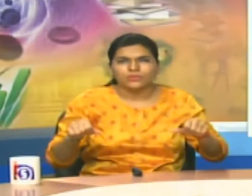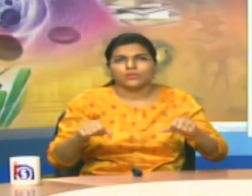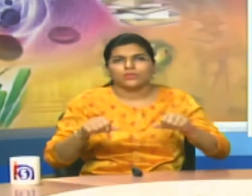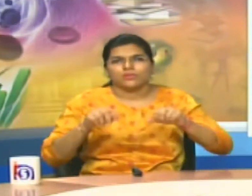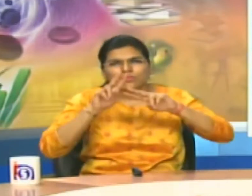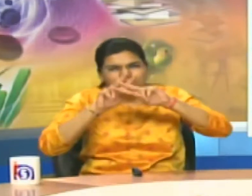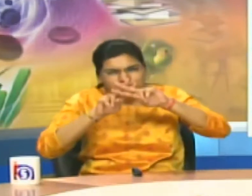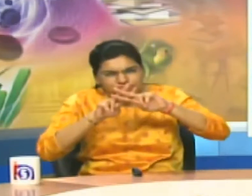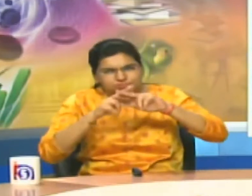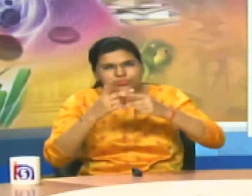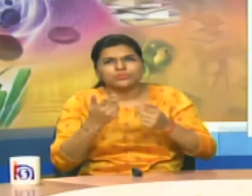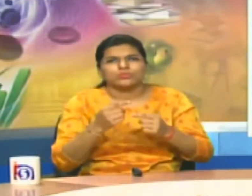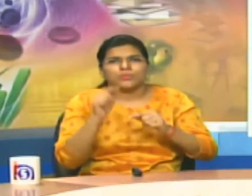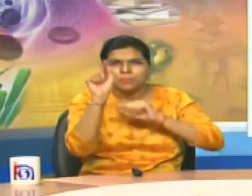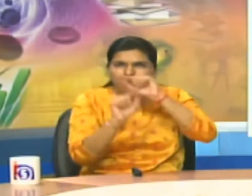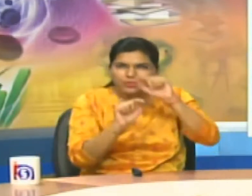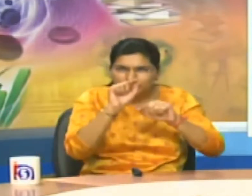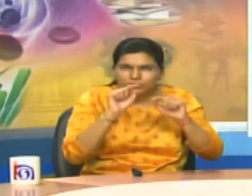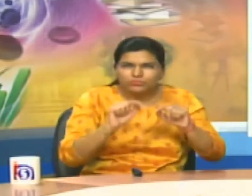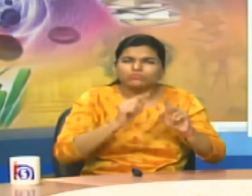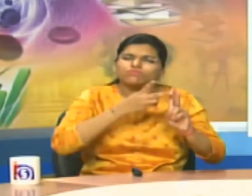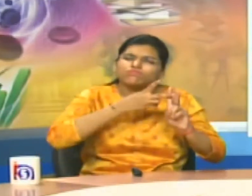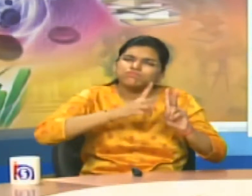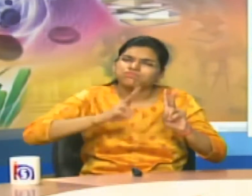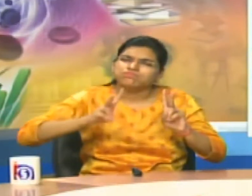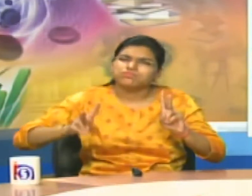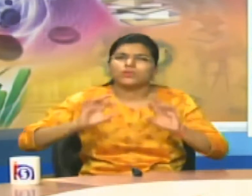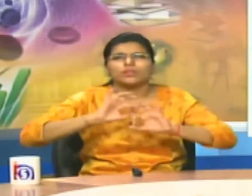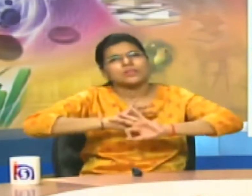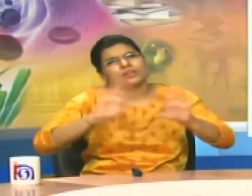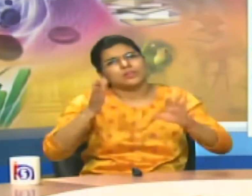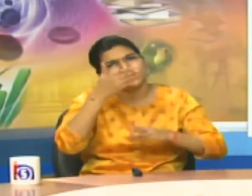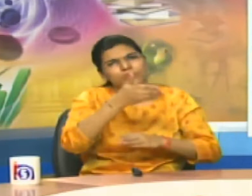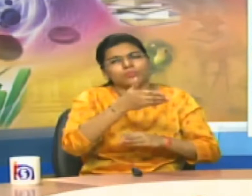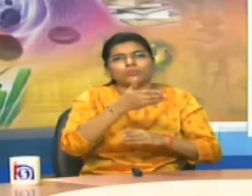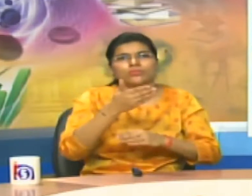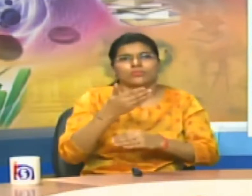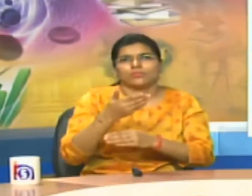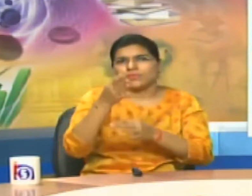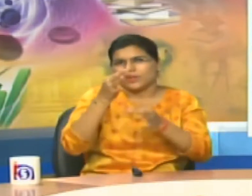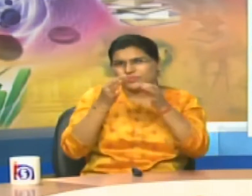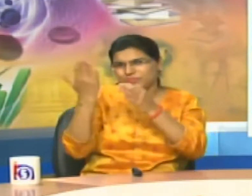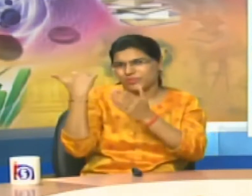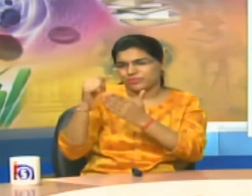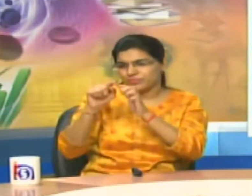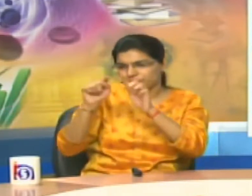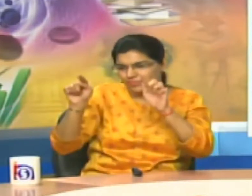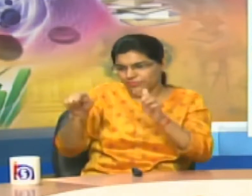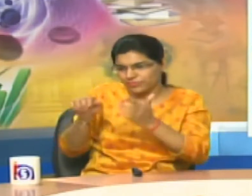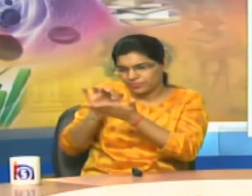There are different formulas, like in mathematics we do plus, minus, divide, multiply,